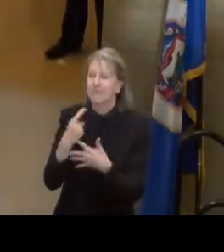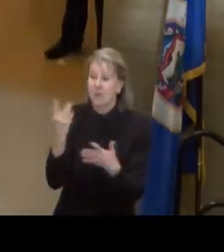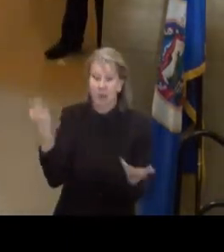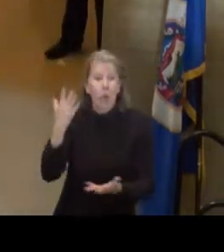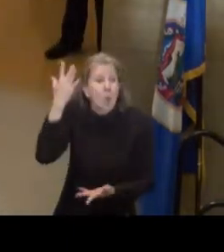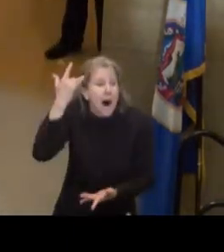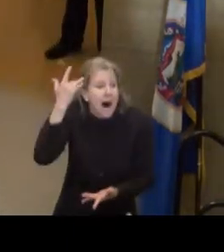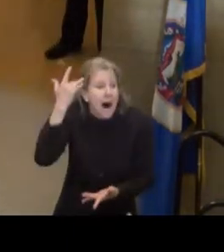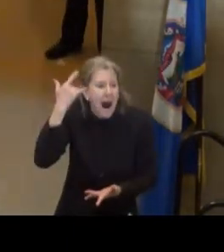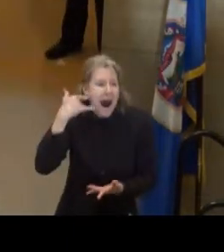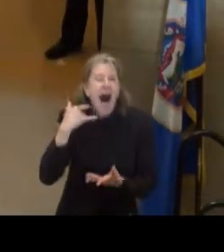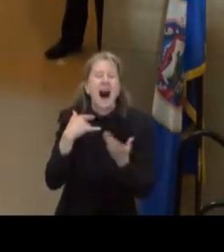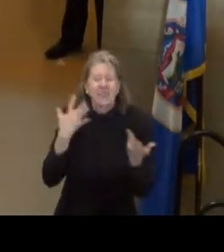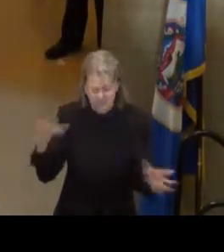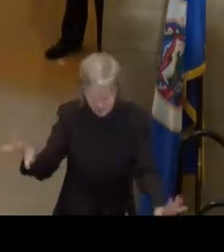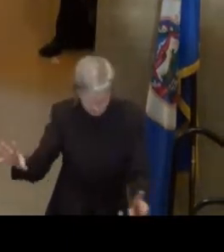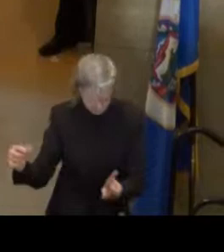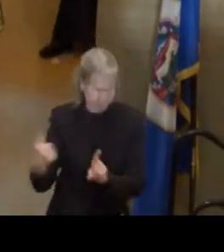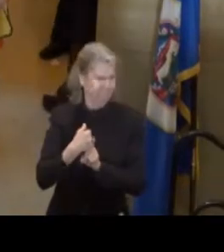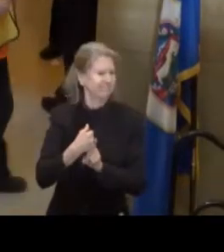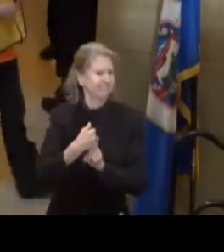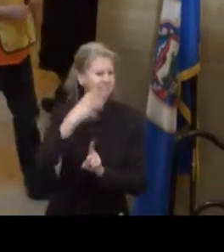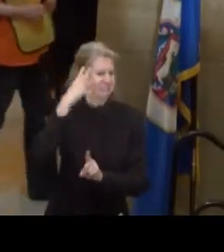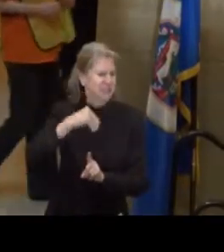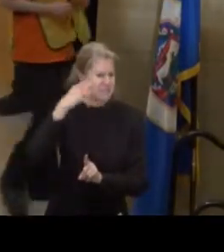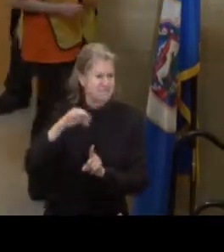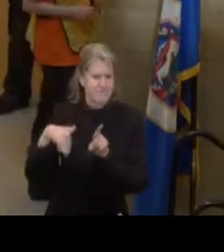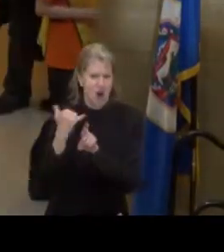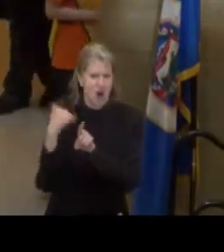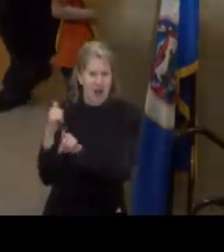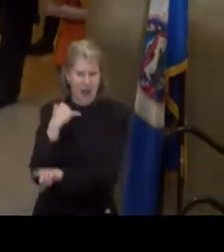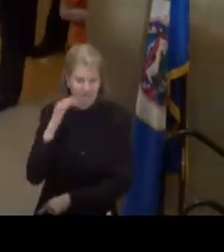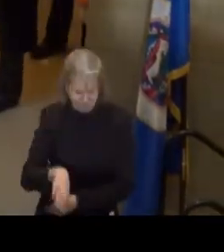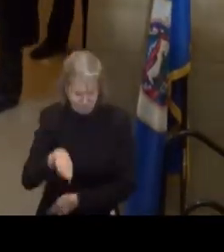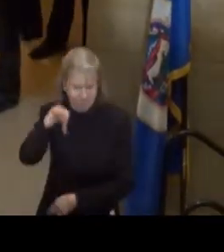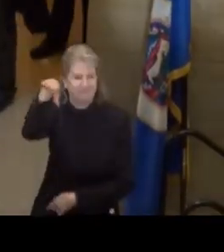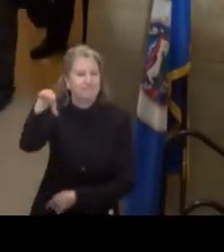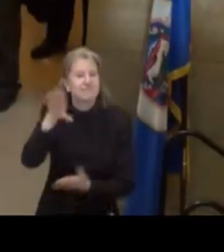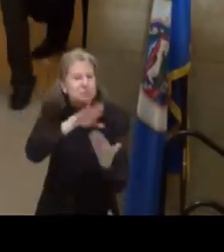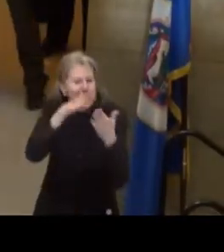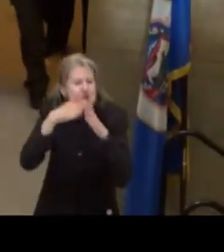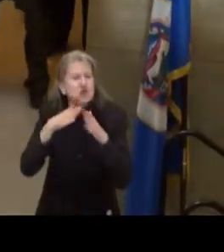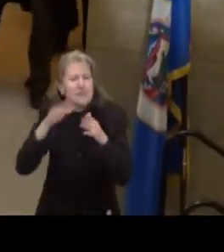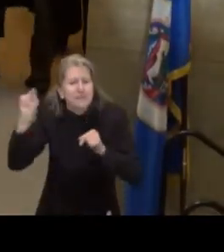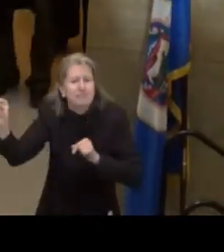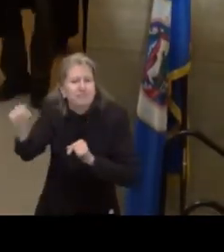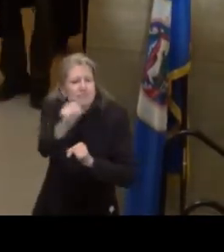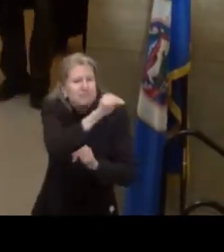been impacted by bullying. All throughout my life, I was bullied throughout my community.